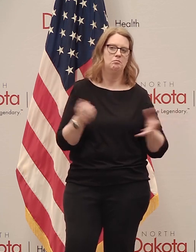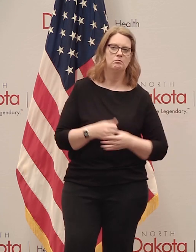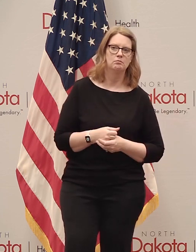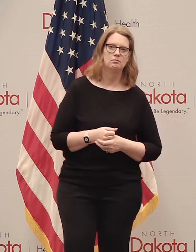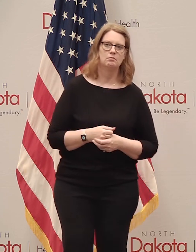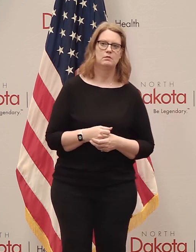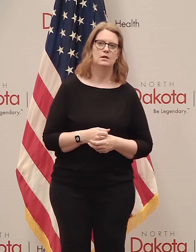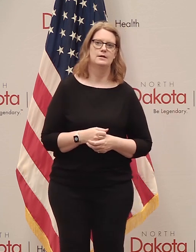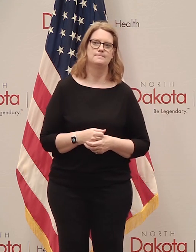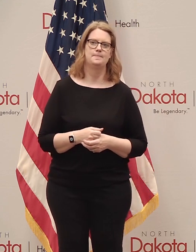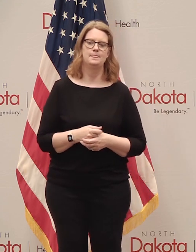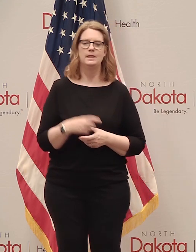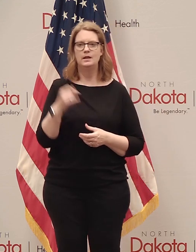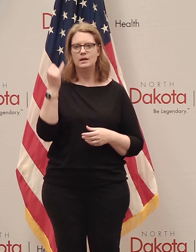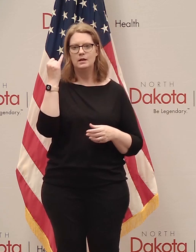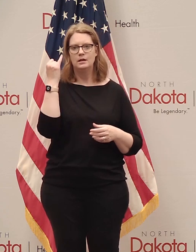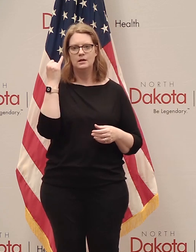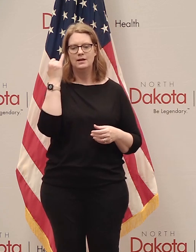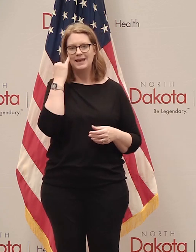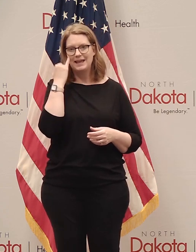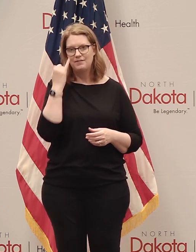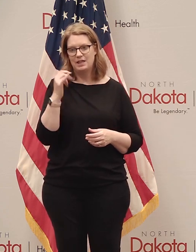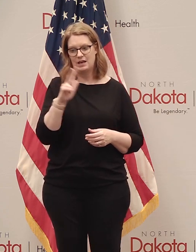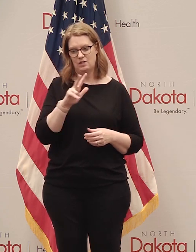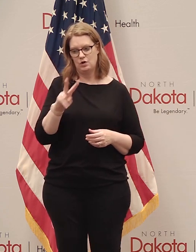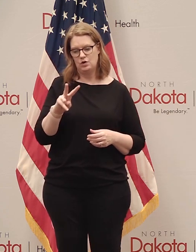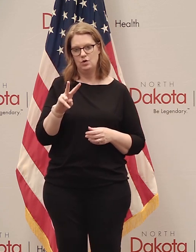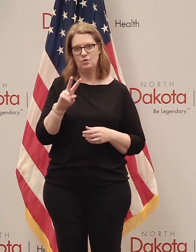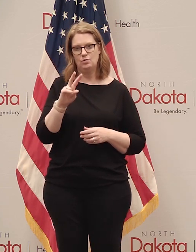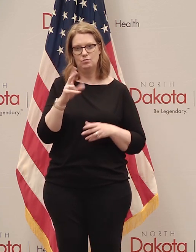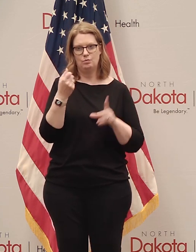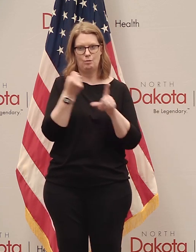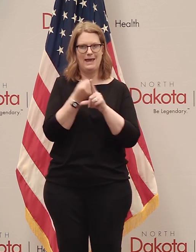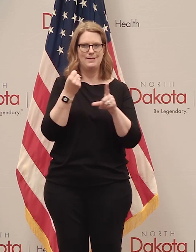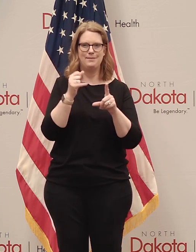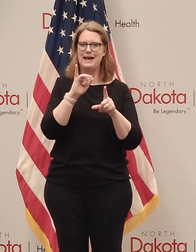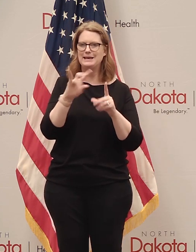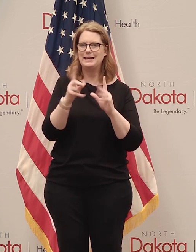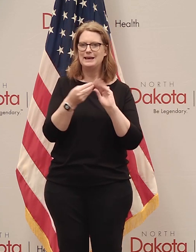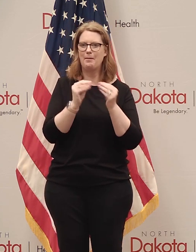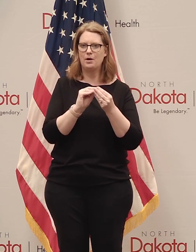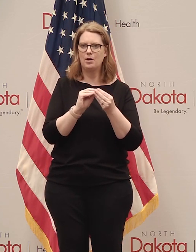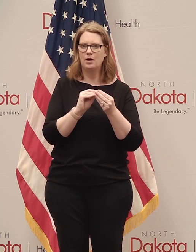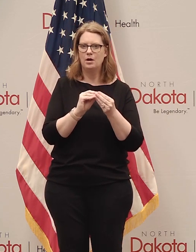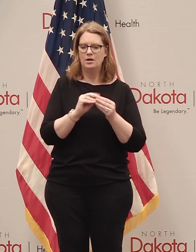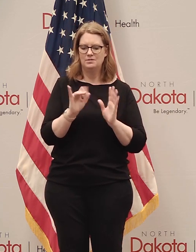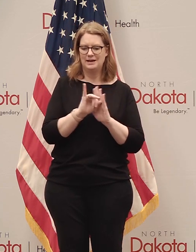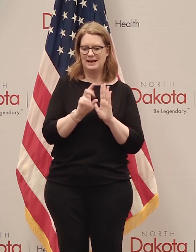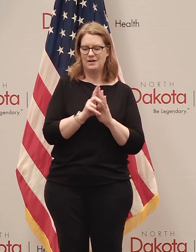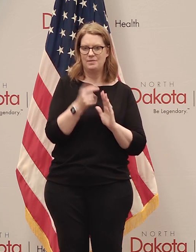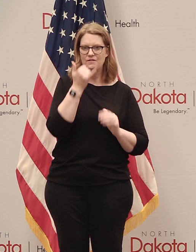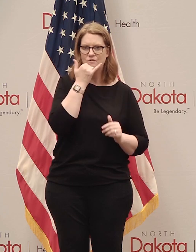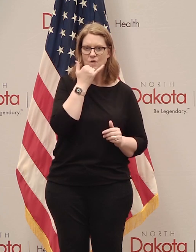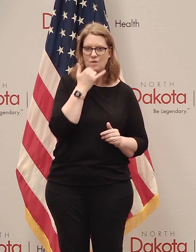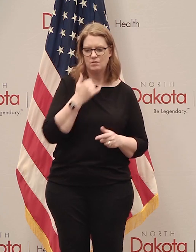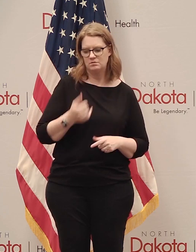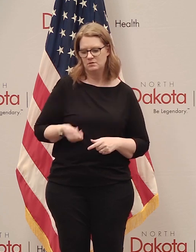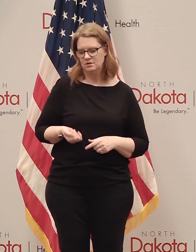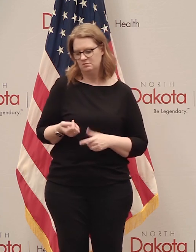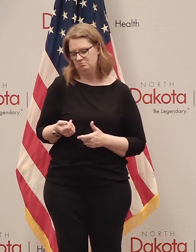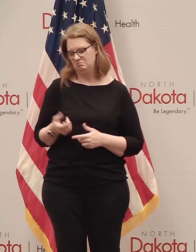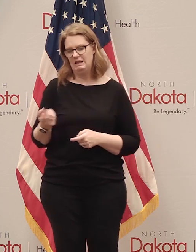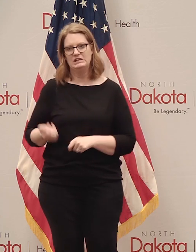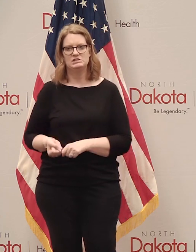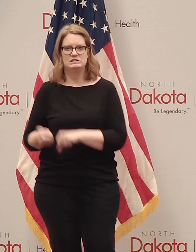they had a ID, a 32 random ID number from the phone that identified the phone, then Foursquare discards that as part of